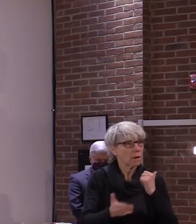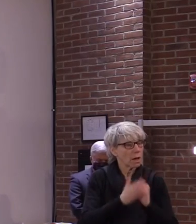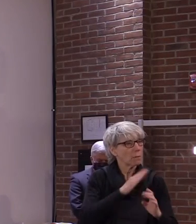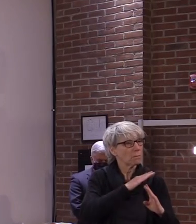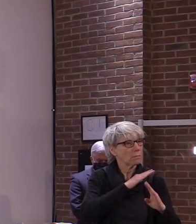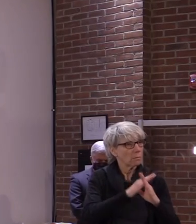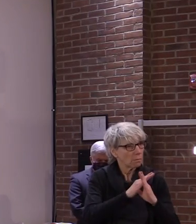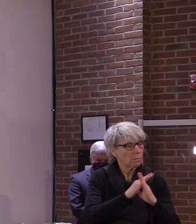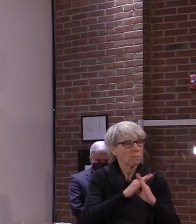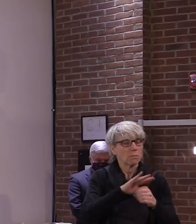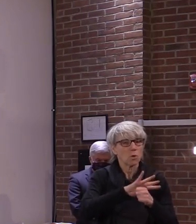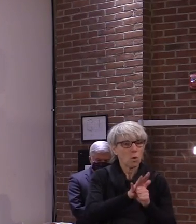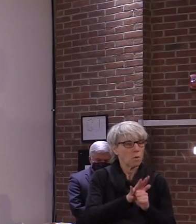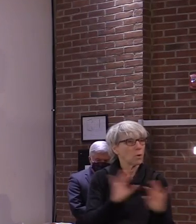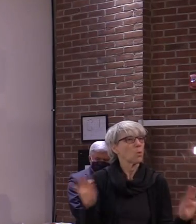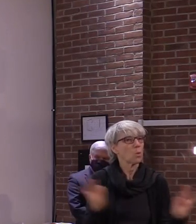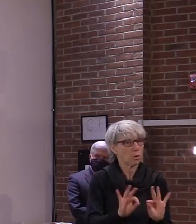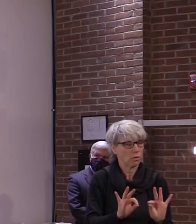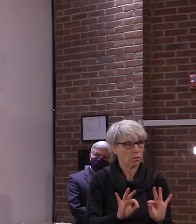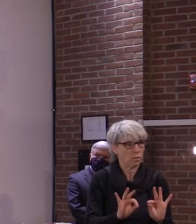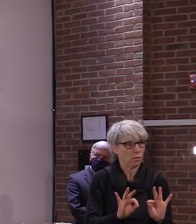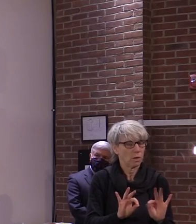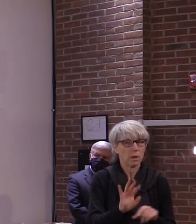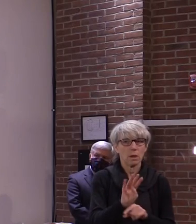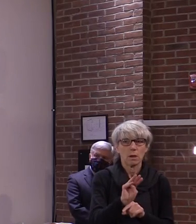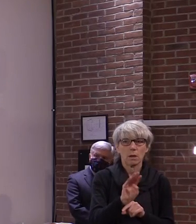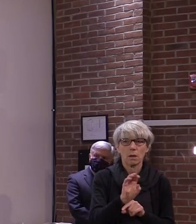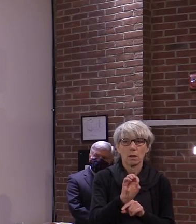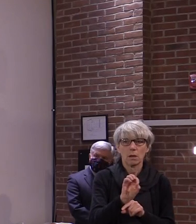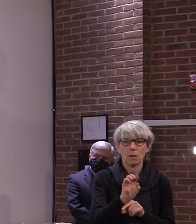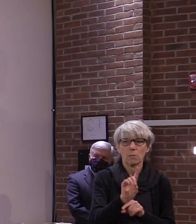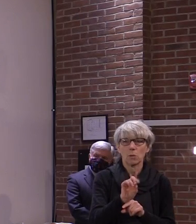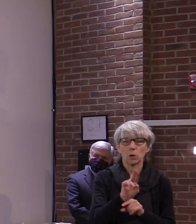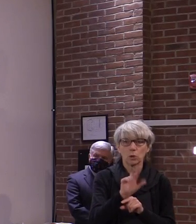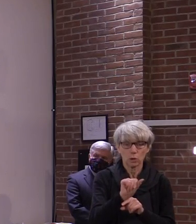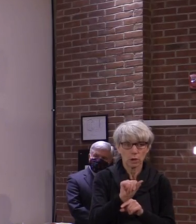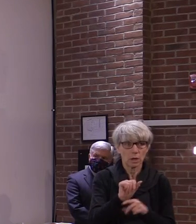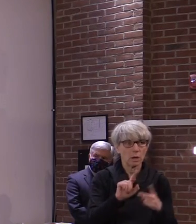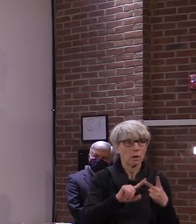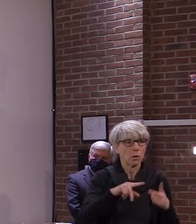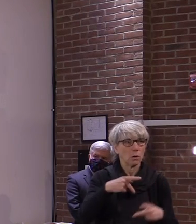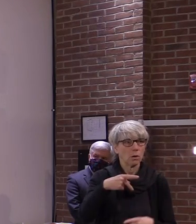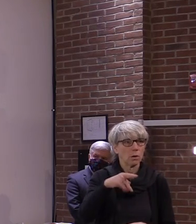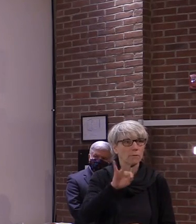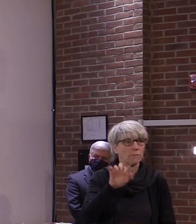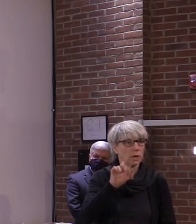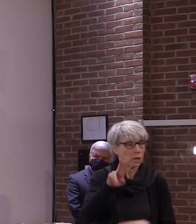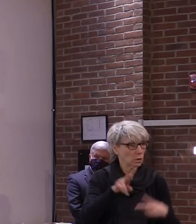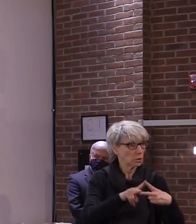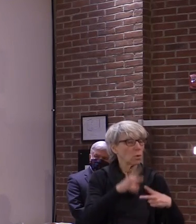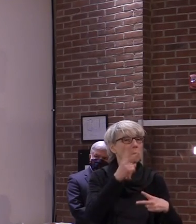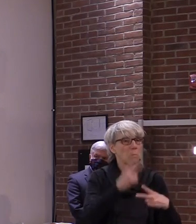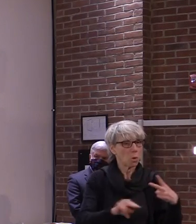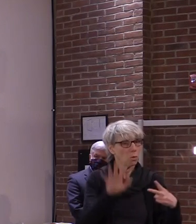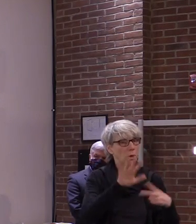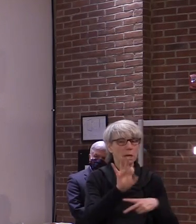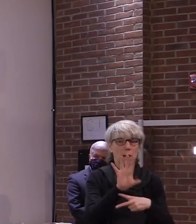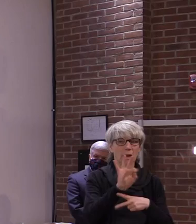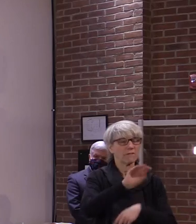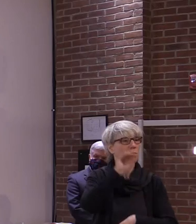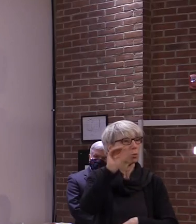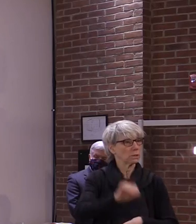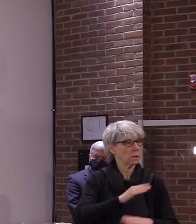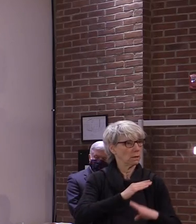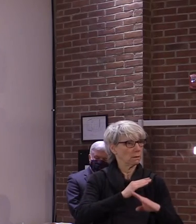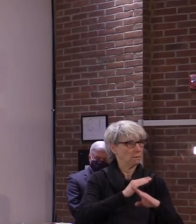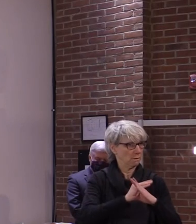Moderna and Pfizer vaccines are about 95% effective among people who receive 2 doses, meaning they